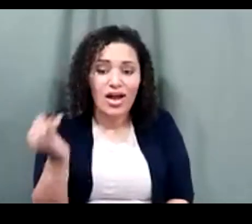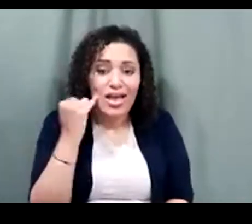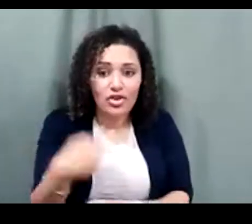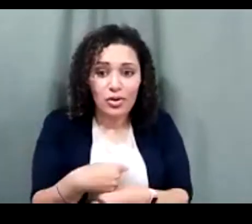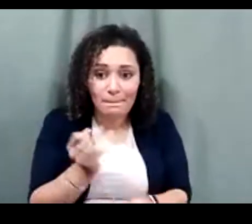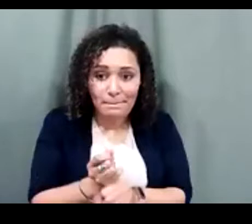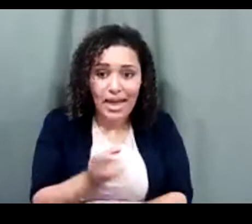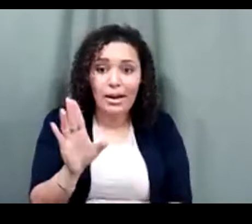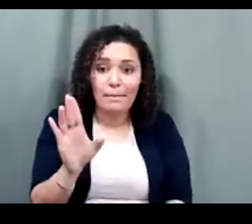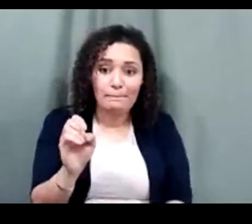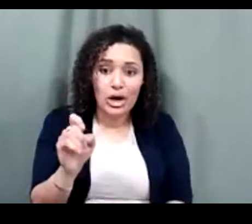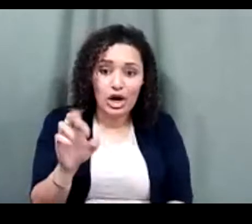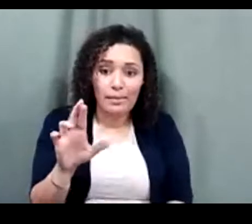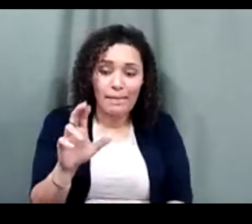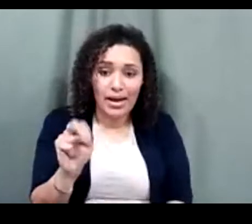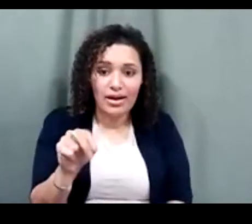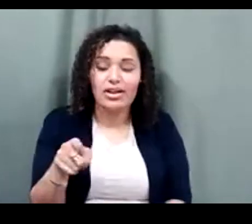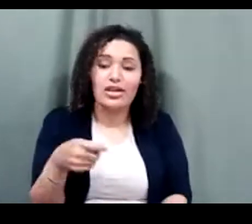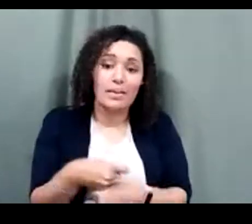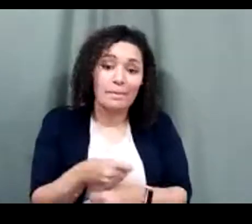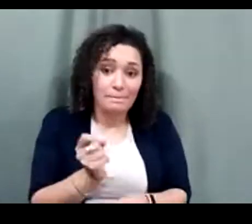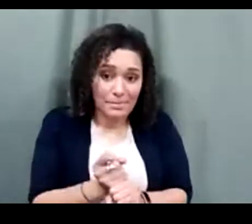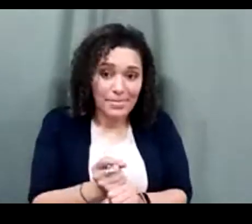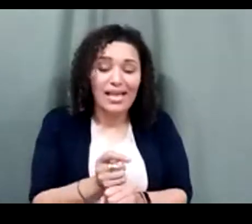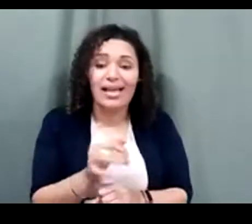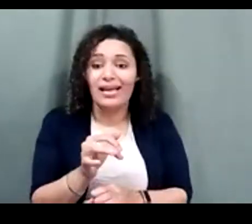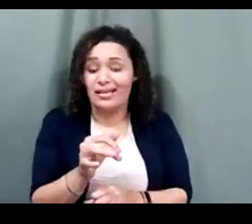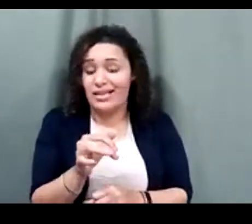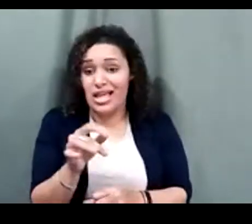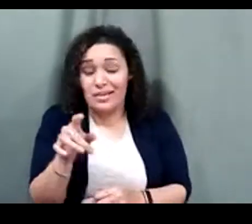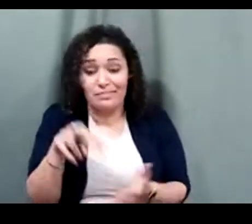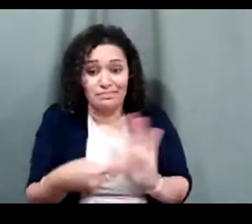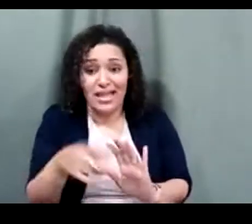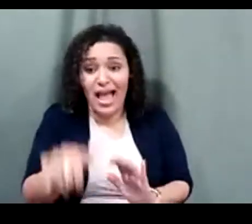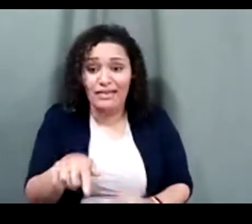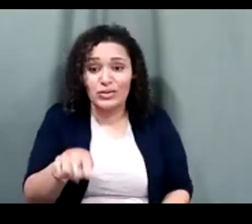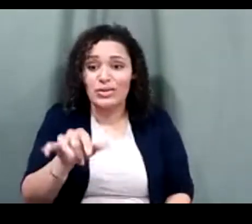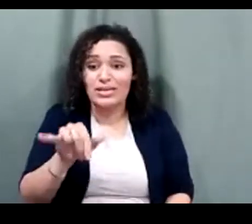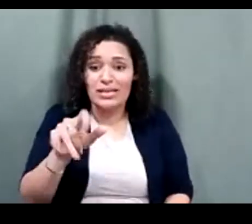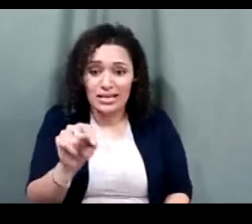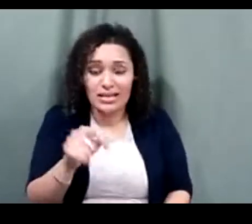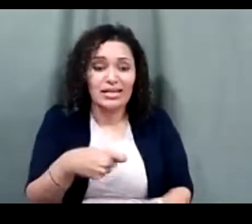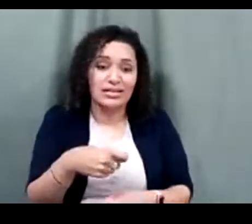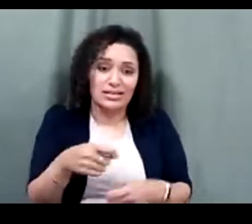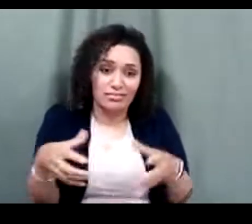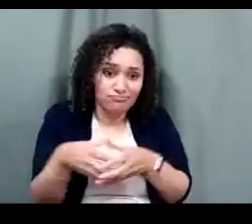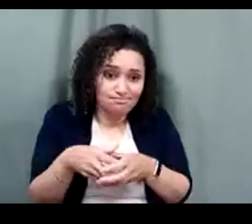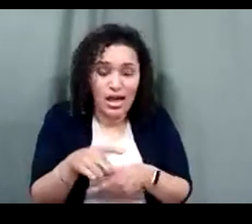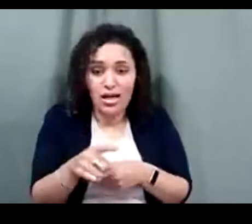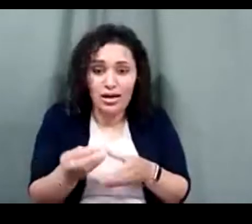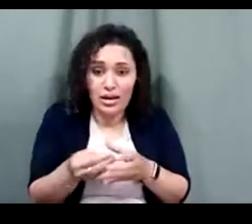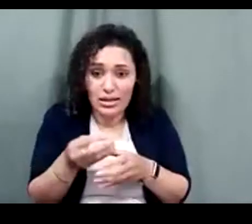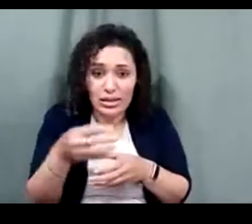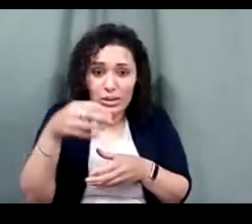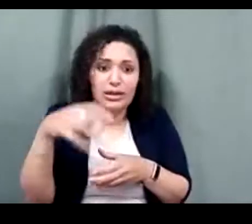or something, the first thing you do is you have yeast create a bunch of alcohol for you, and then you concentrate it. If you're making wine, you have there's no other way. So